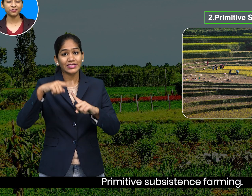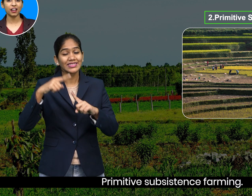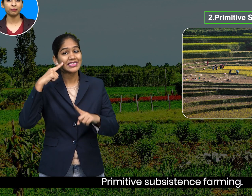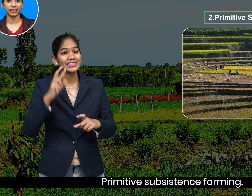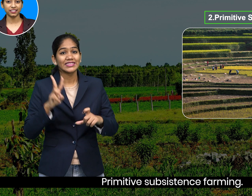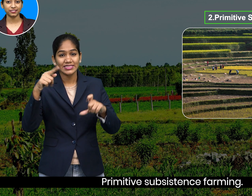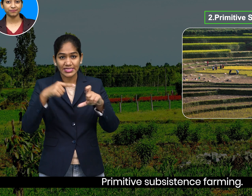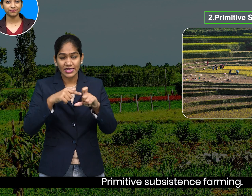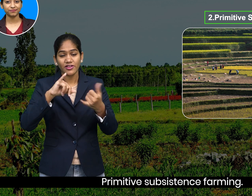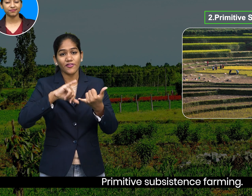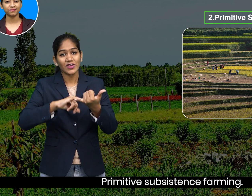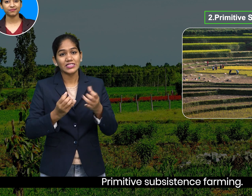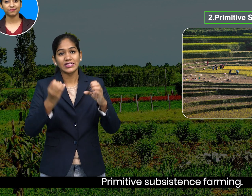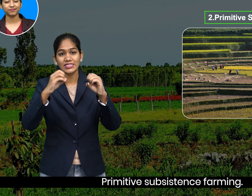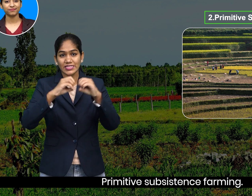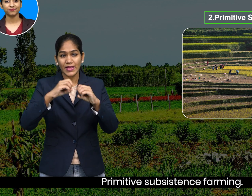subsistence farming.